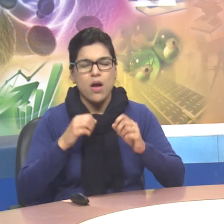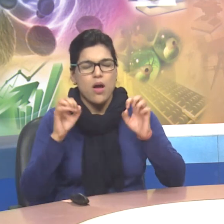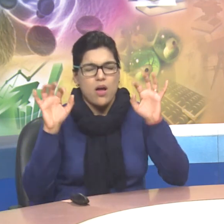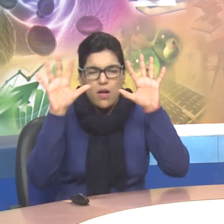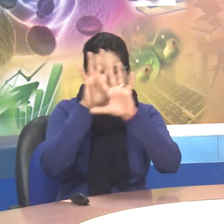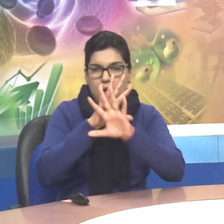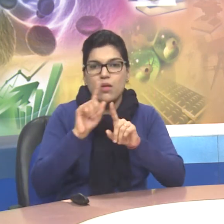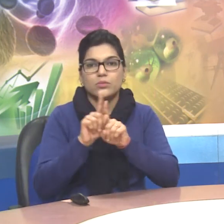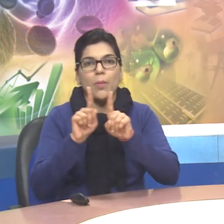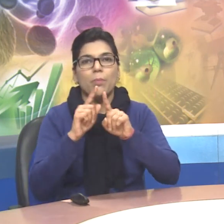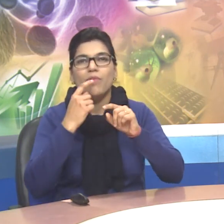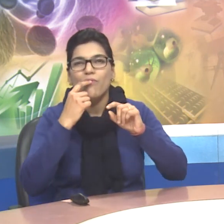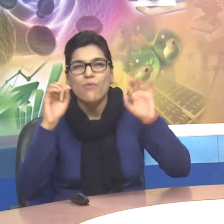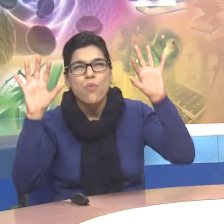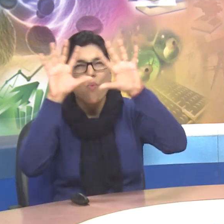ground from somewhere,